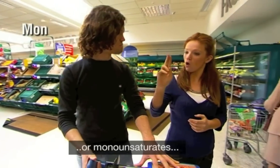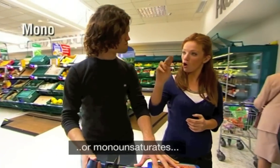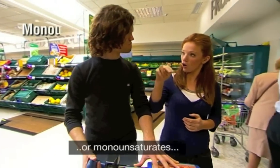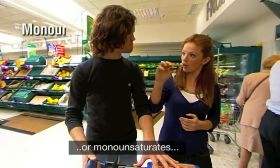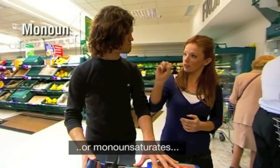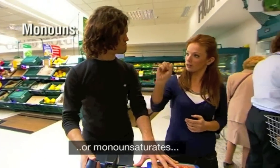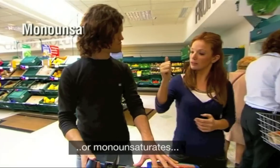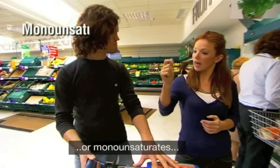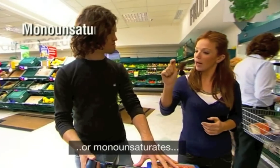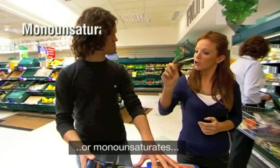monounsaturates.